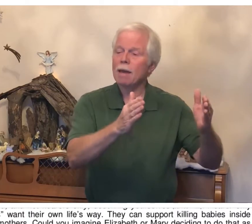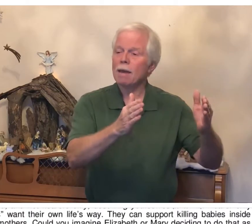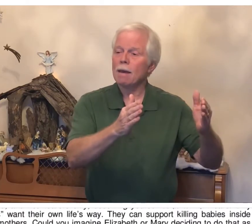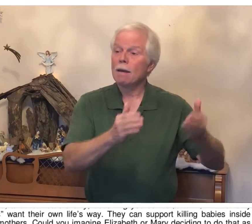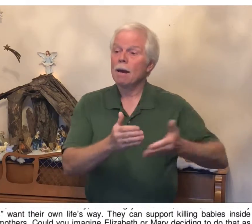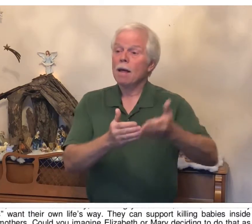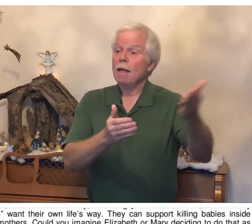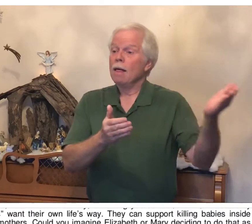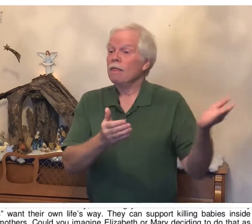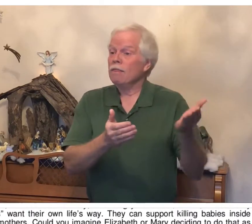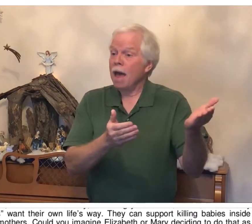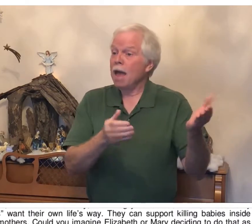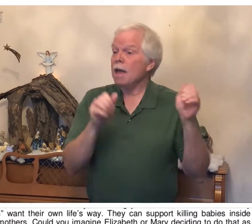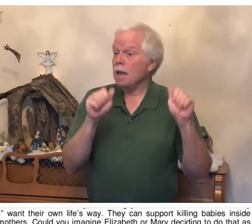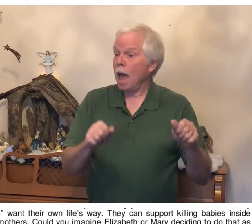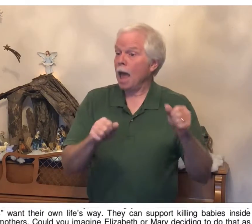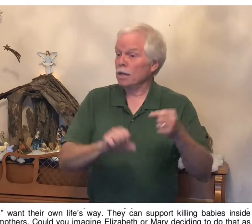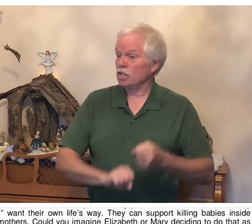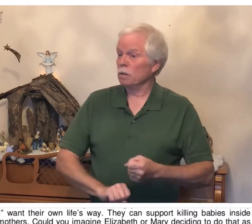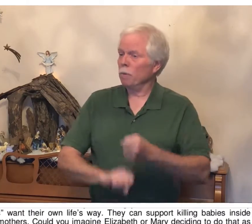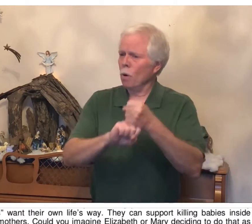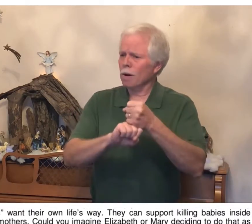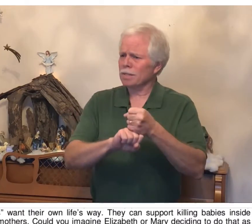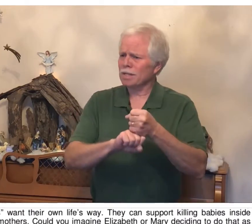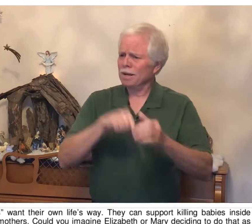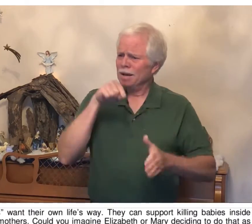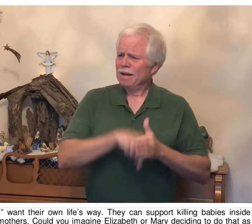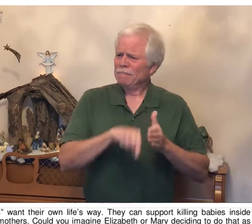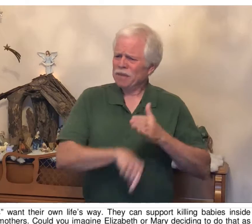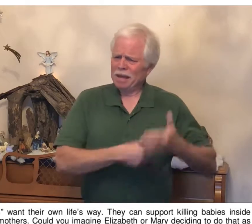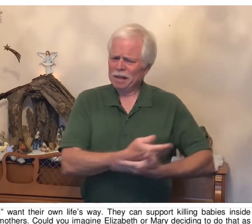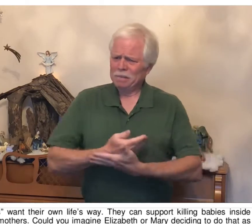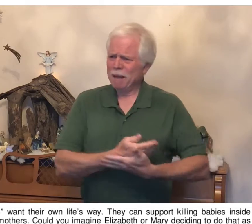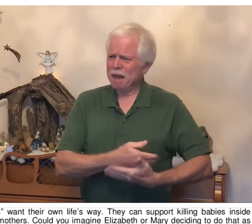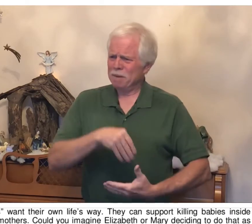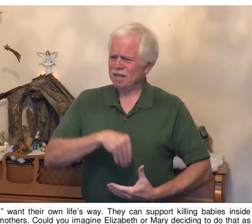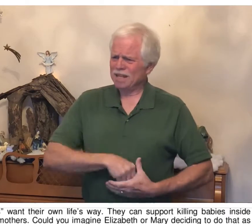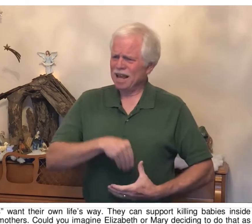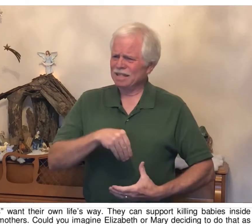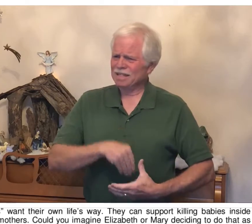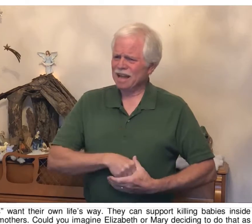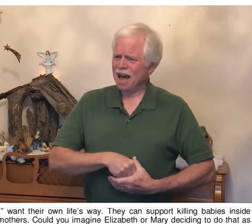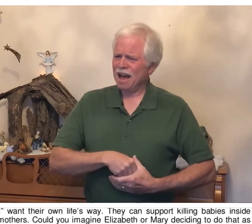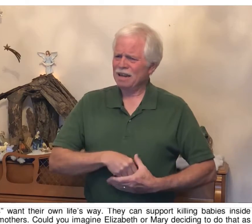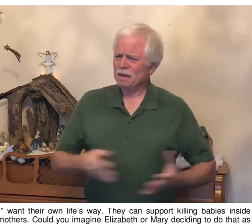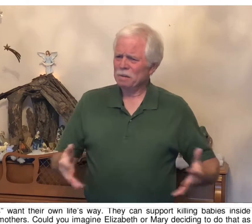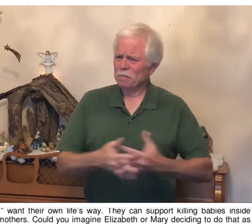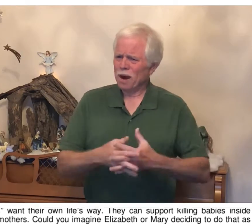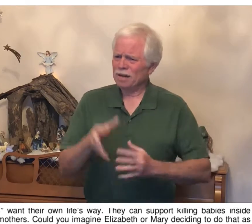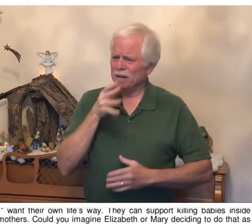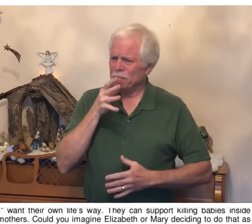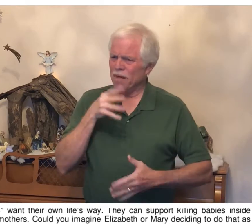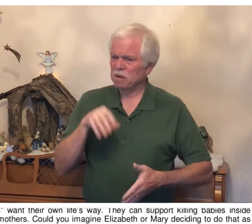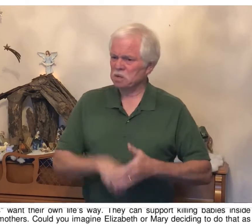They can support killing babies inside pregnant mothers.